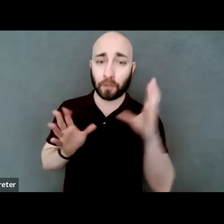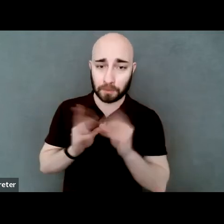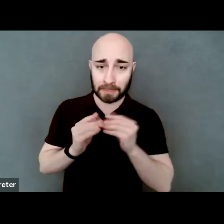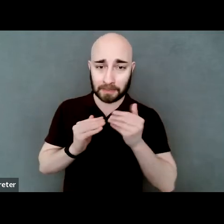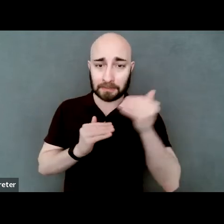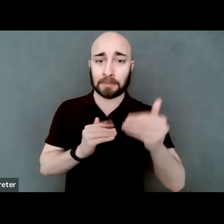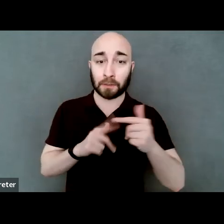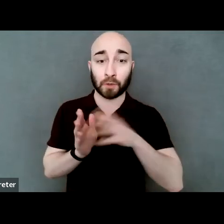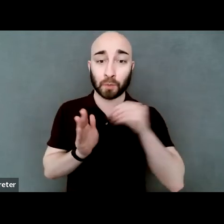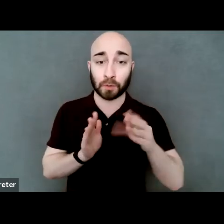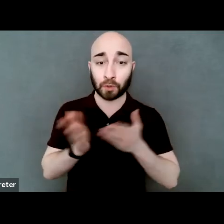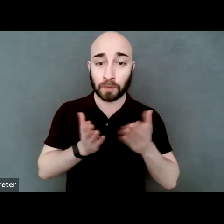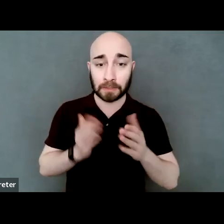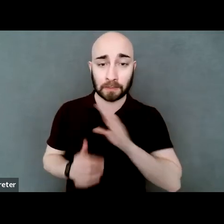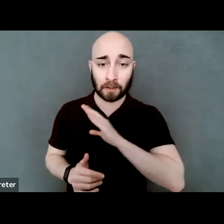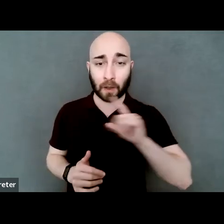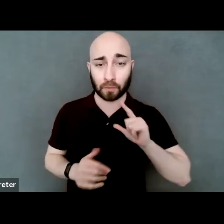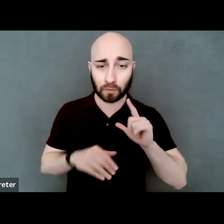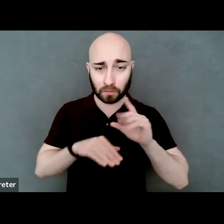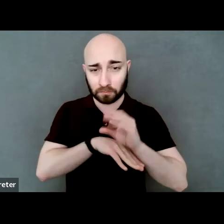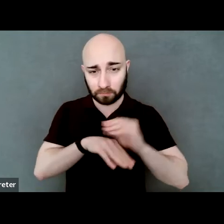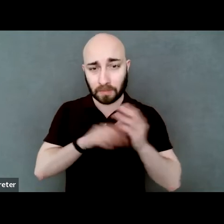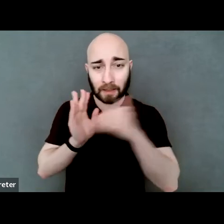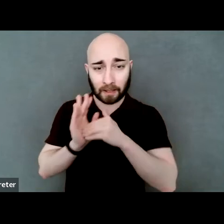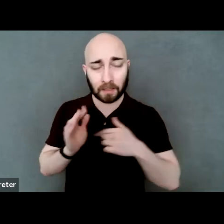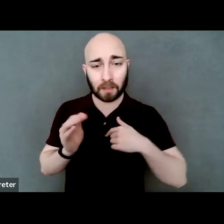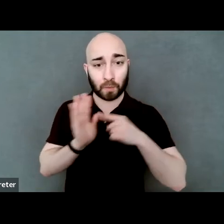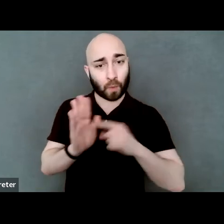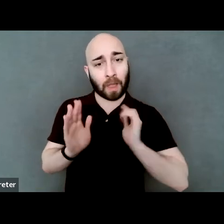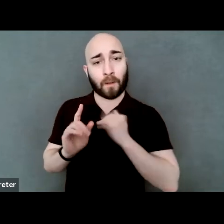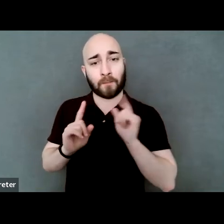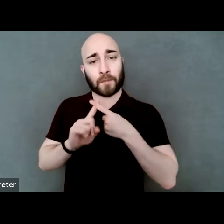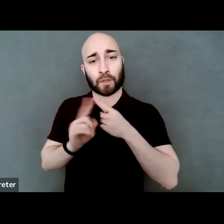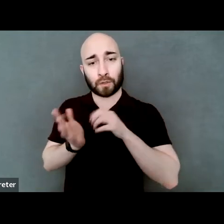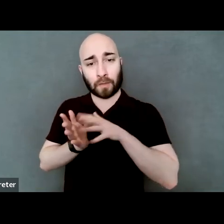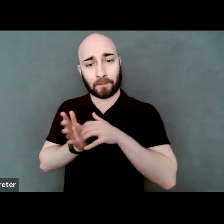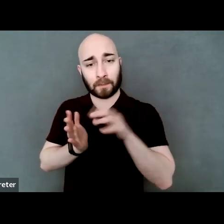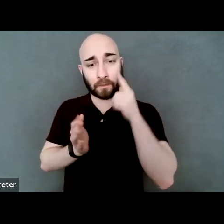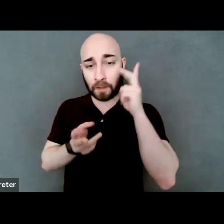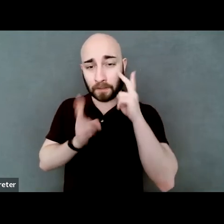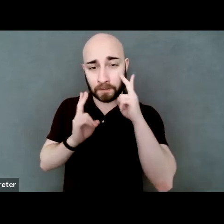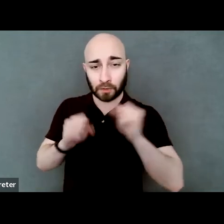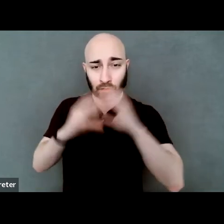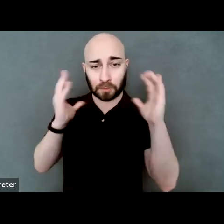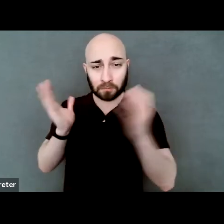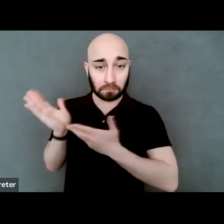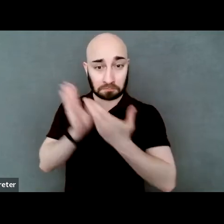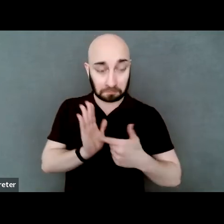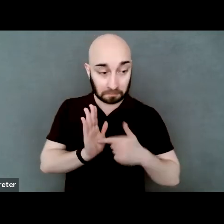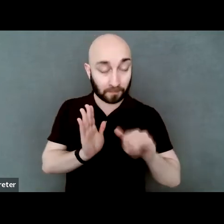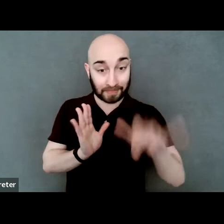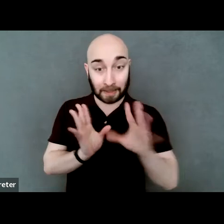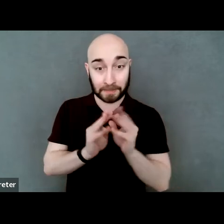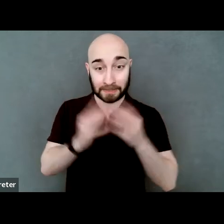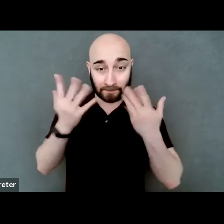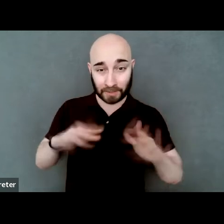Student Services Council again to kind of show our initial draft of the vision. After that meeting, we got some